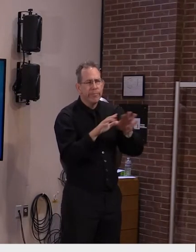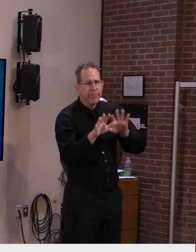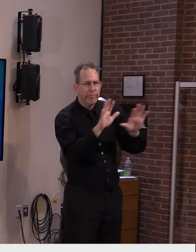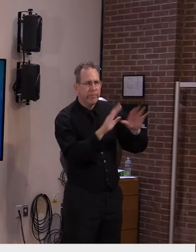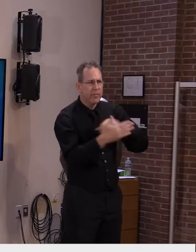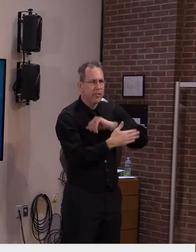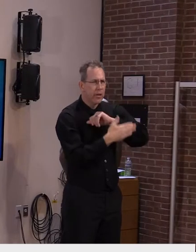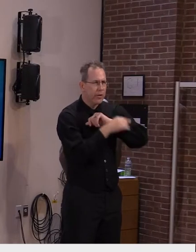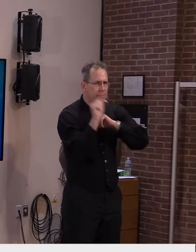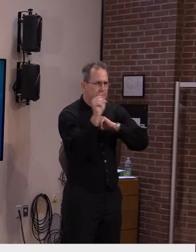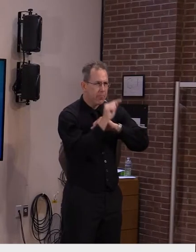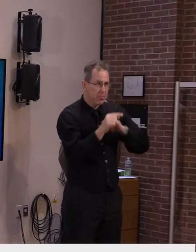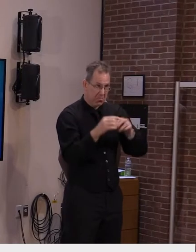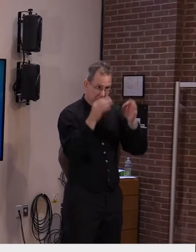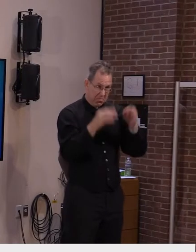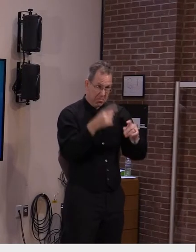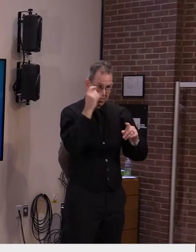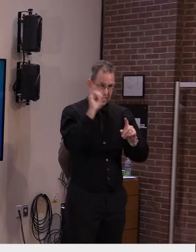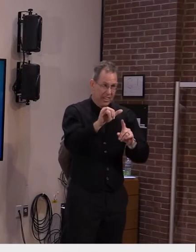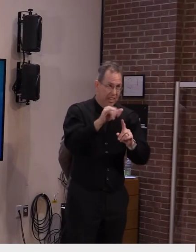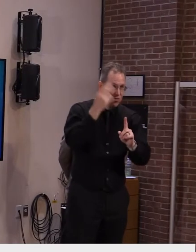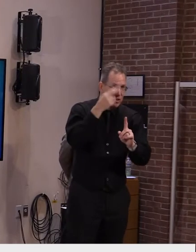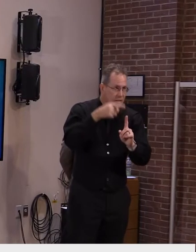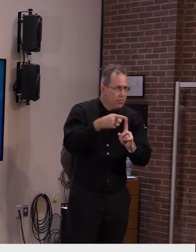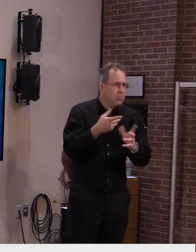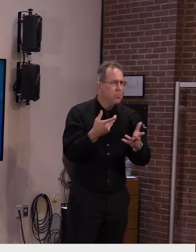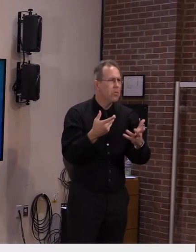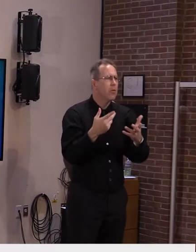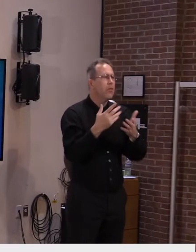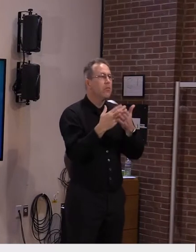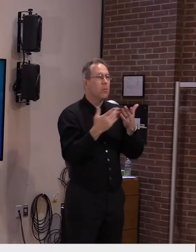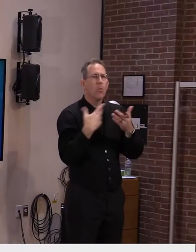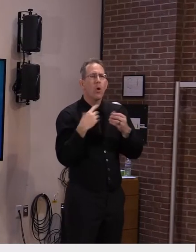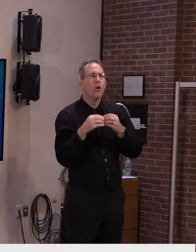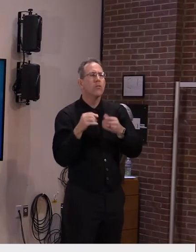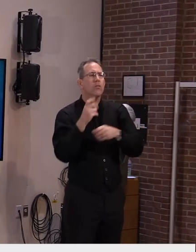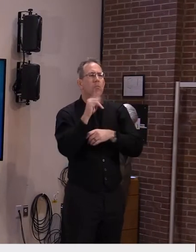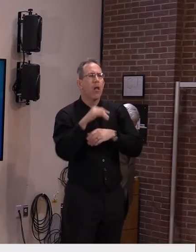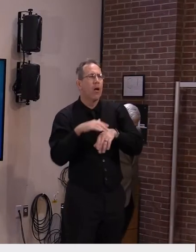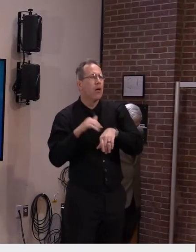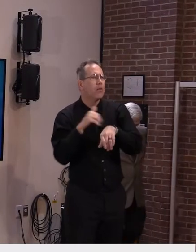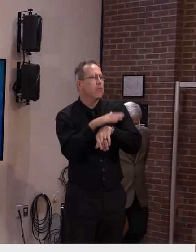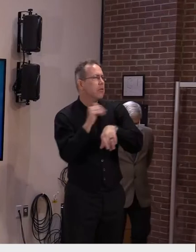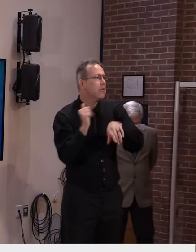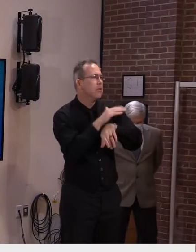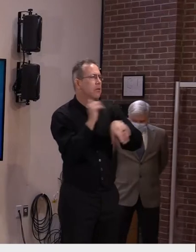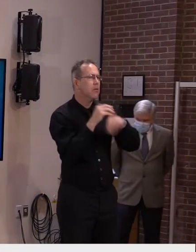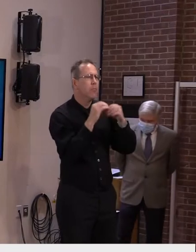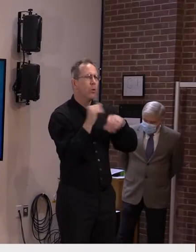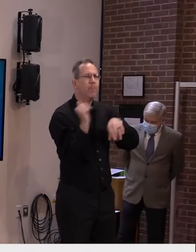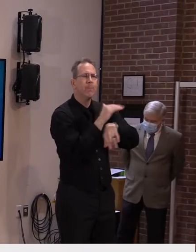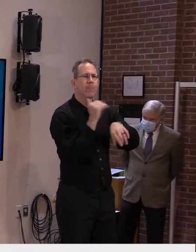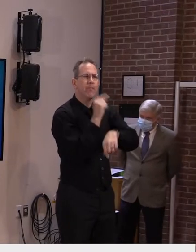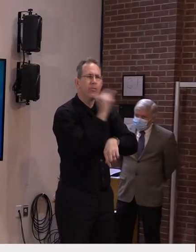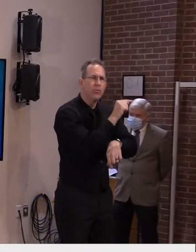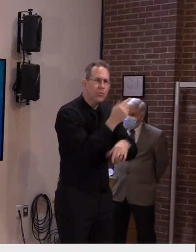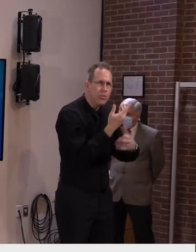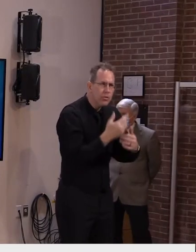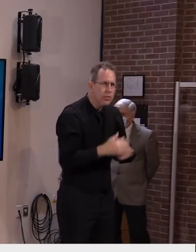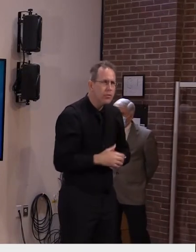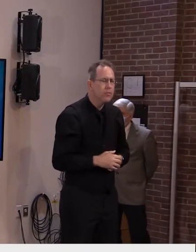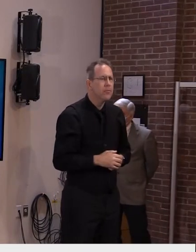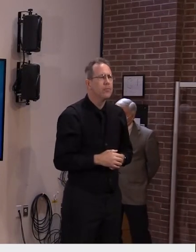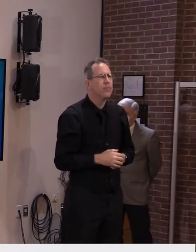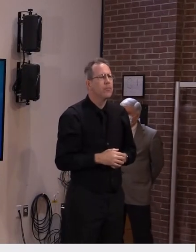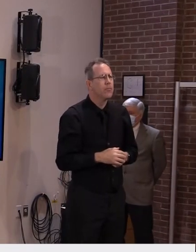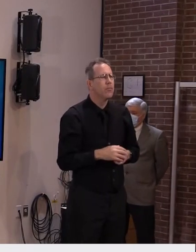and supports for school districts in particular, because I think those districts that are able to achieve a higher student vaccination rate are going to have more stability in their